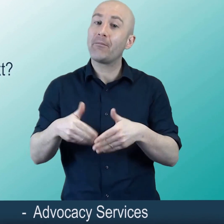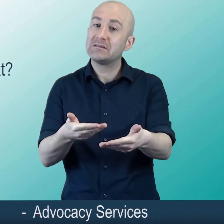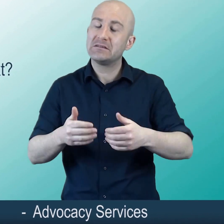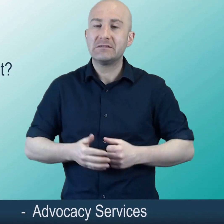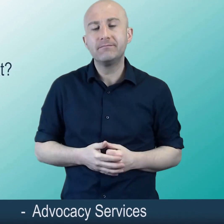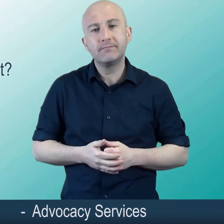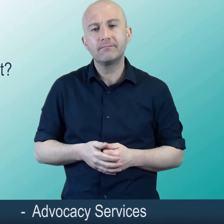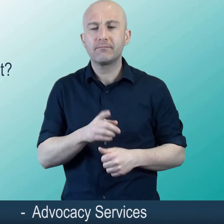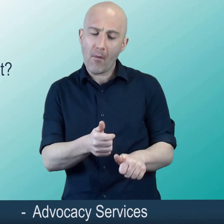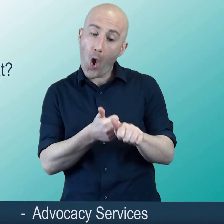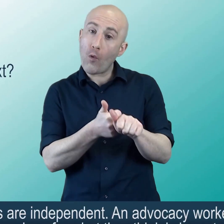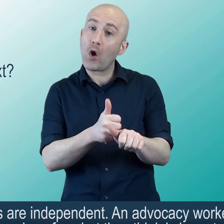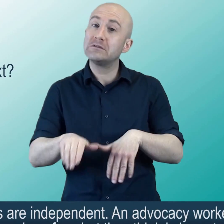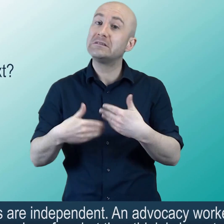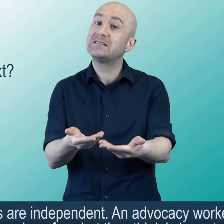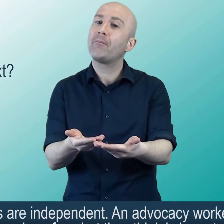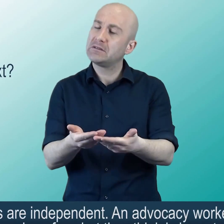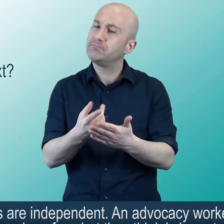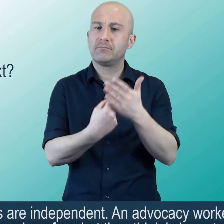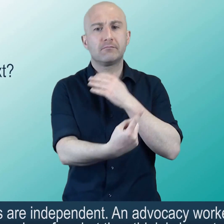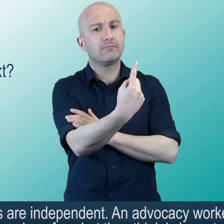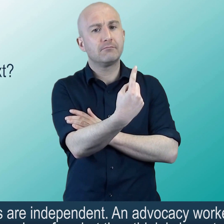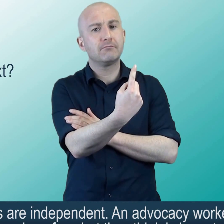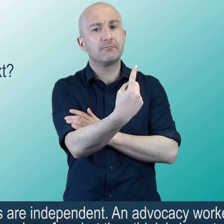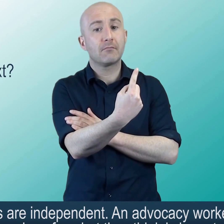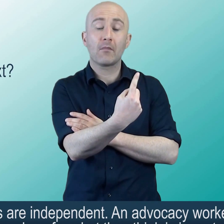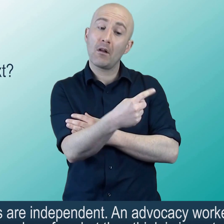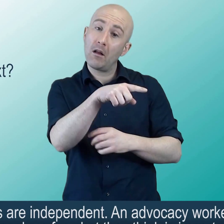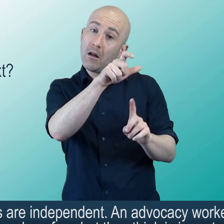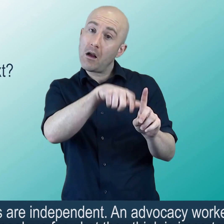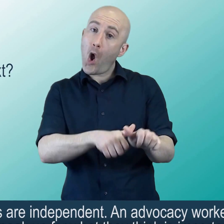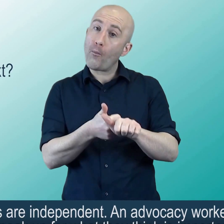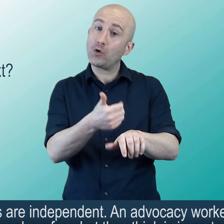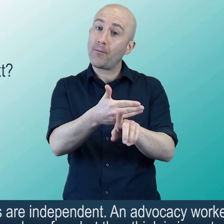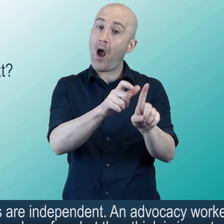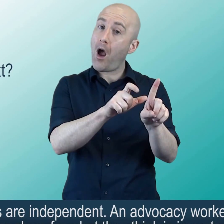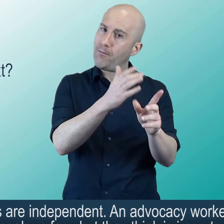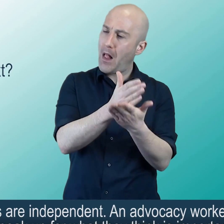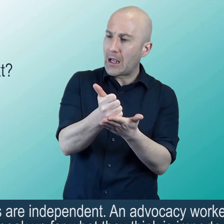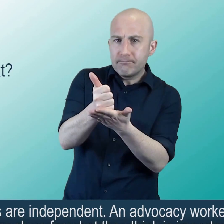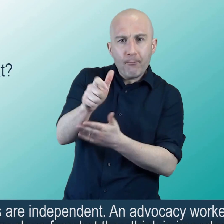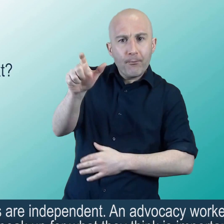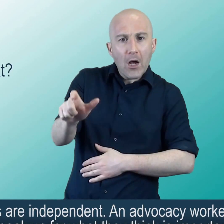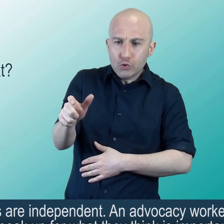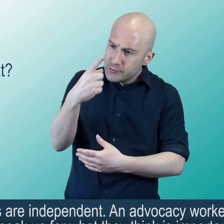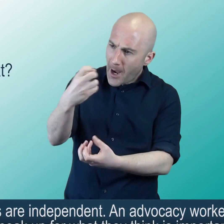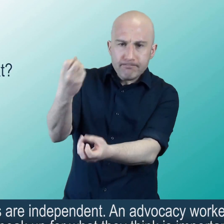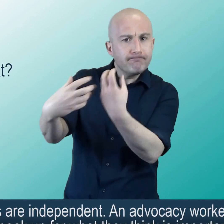Advocacy services. Advocacy services are independent. An advocacy worker assists a person